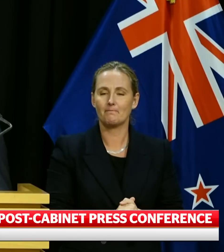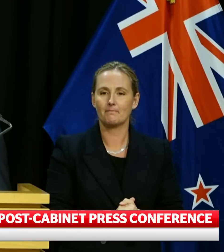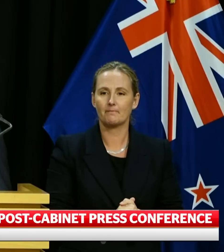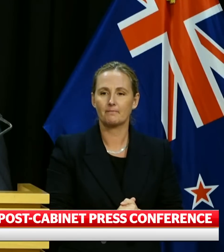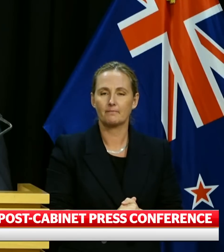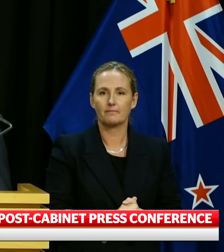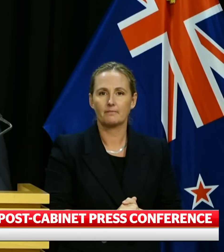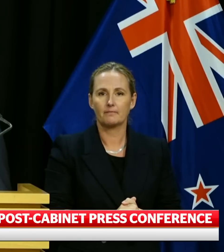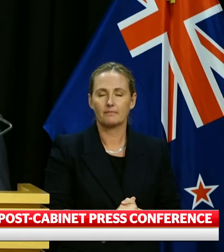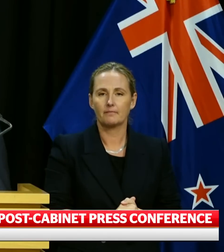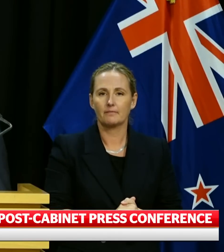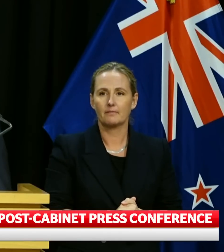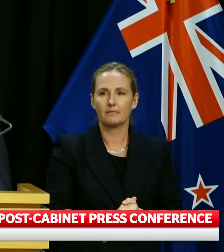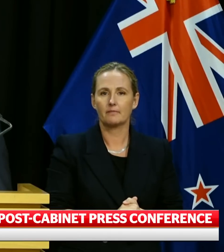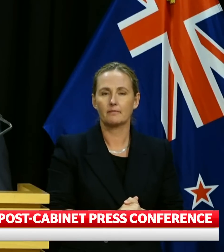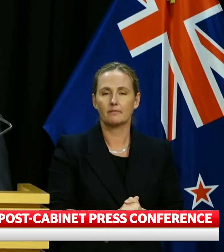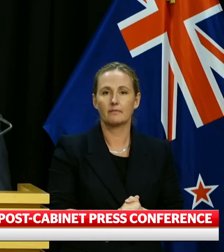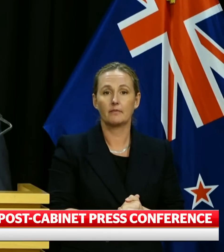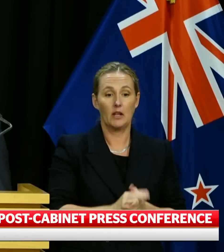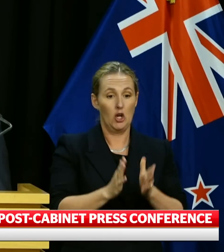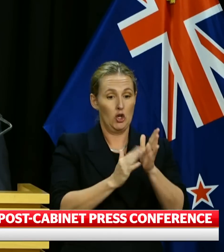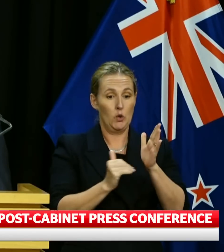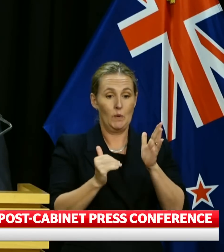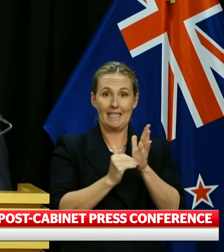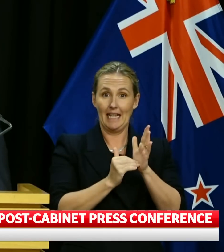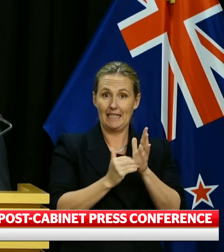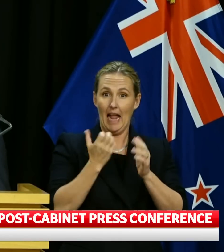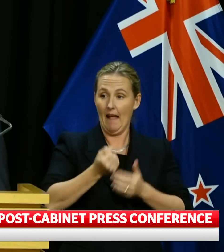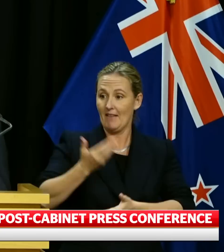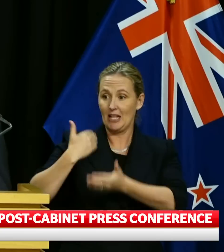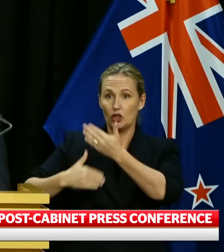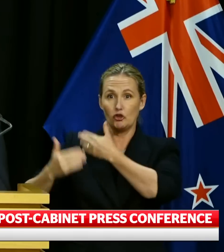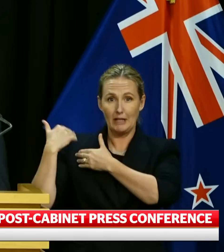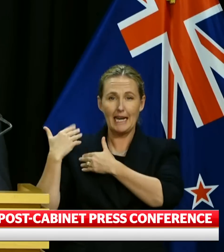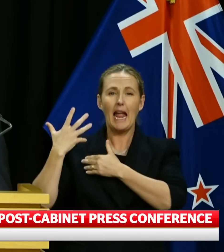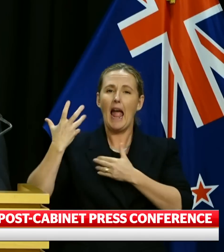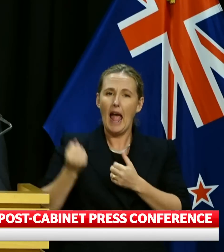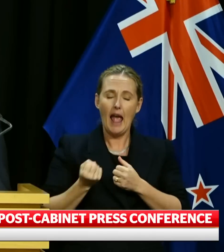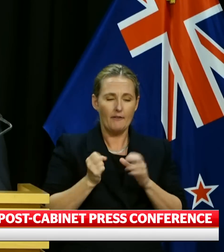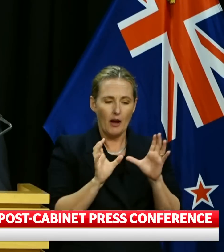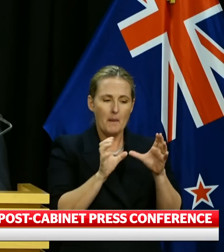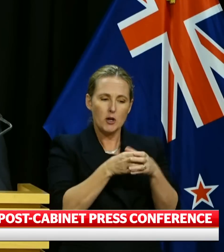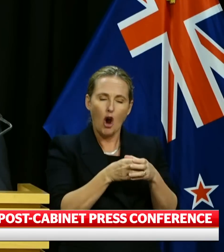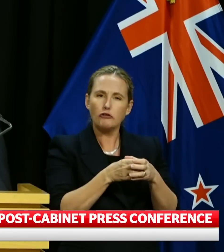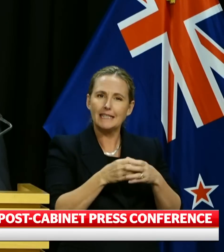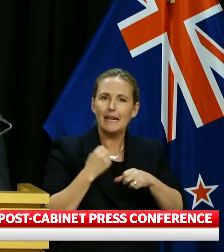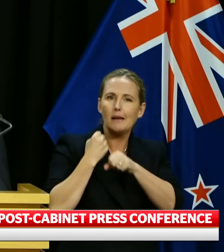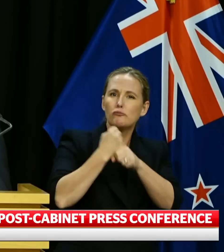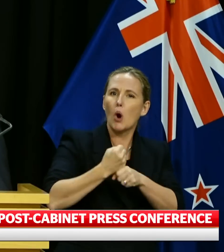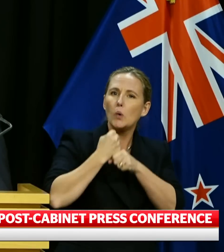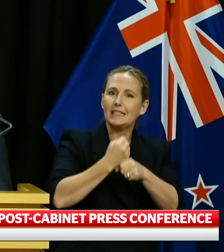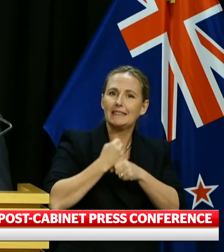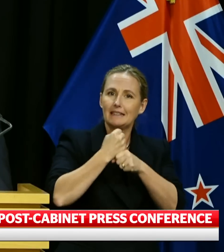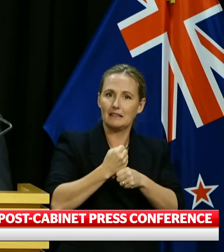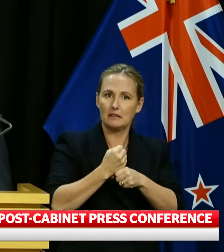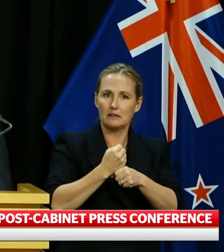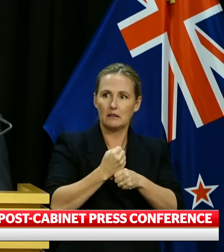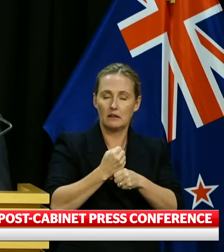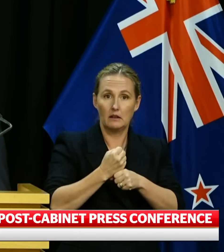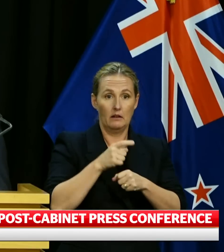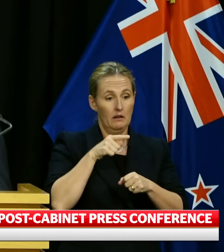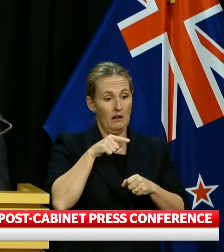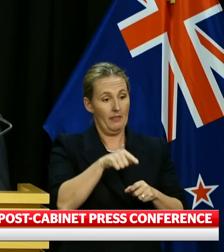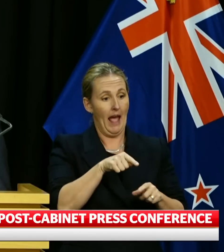There have been plenty of examples in New Zealand's history where a small minority in a protest or in another event have not exhibited the sorts